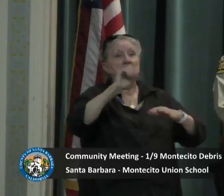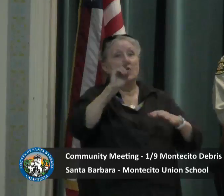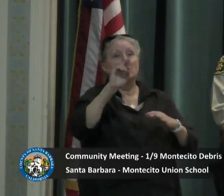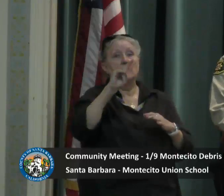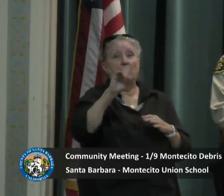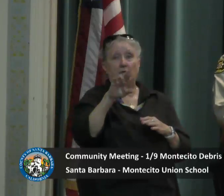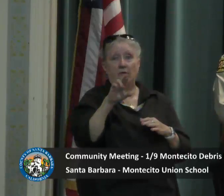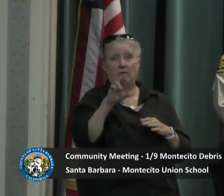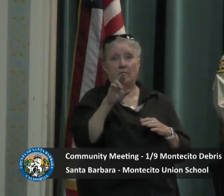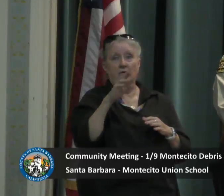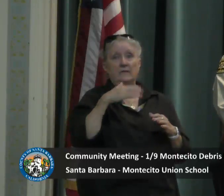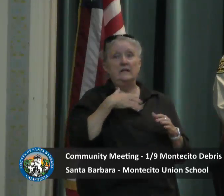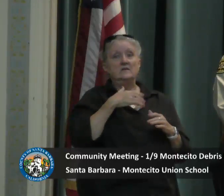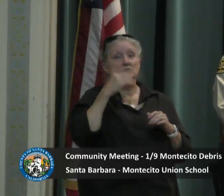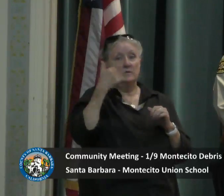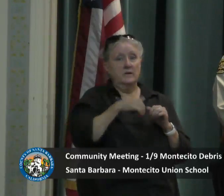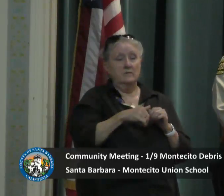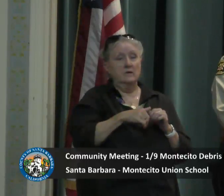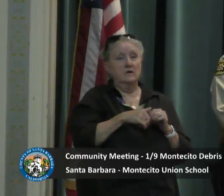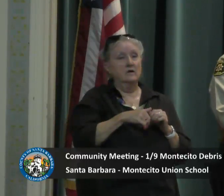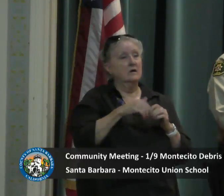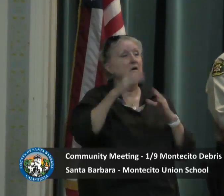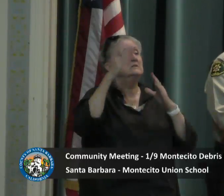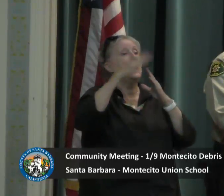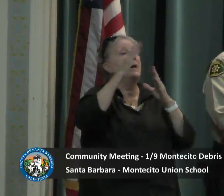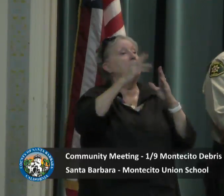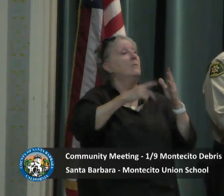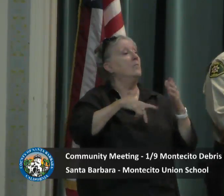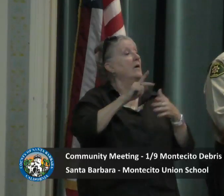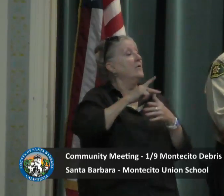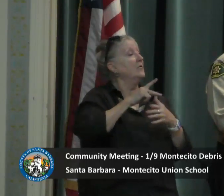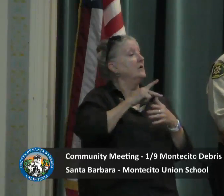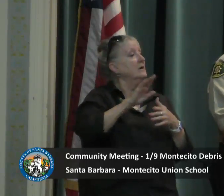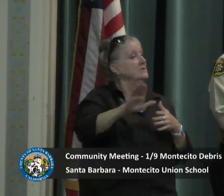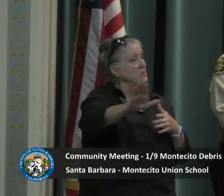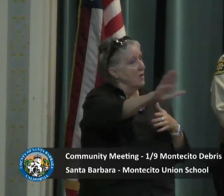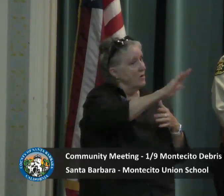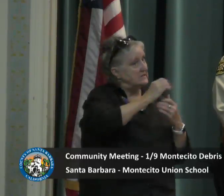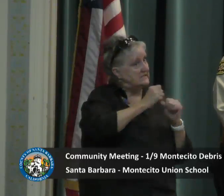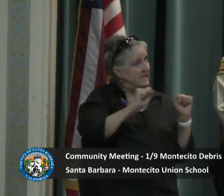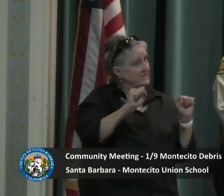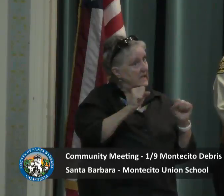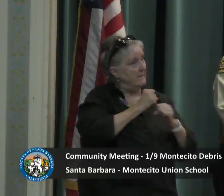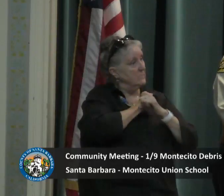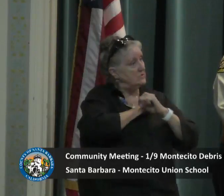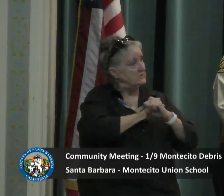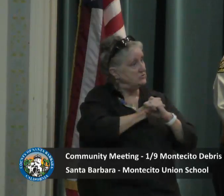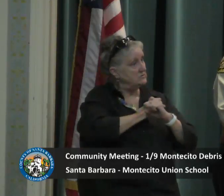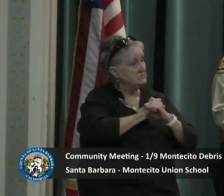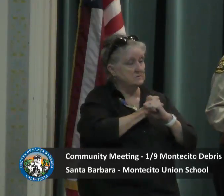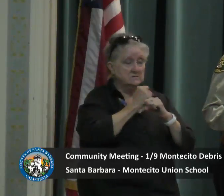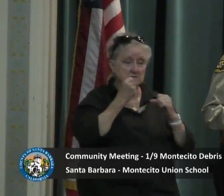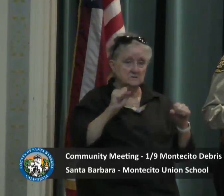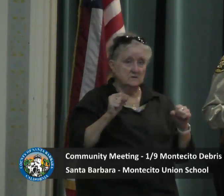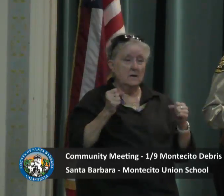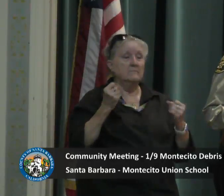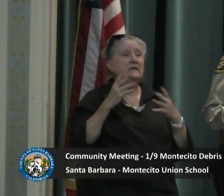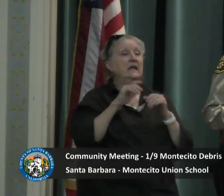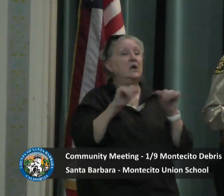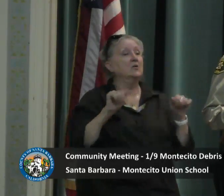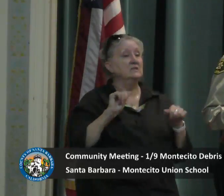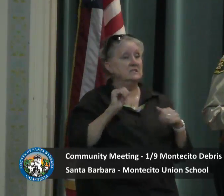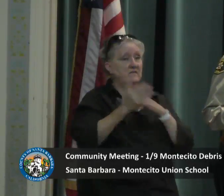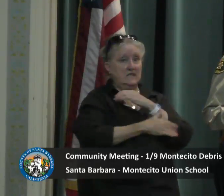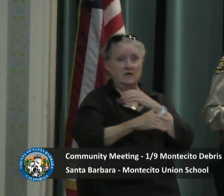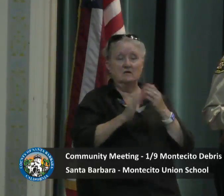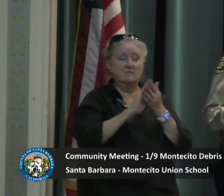Please remember that our top priority is always to be your safety or protection. Many areas of our county